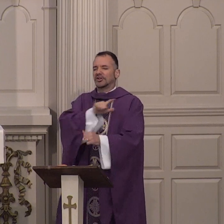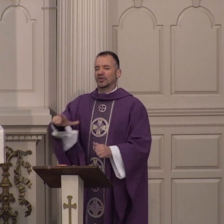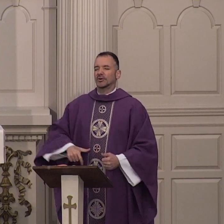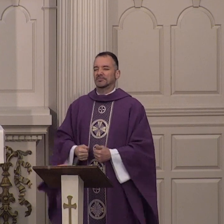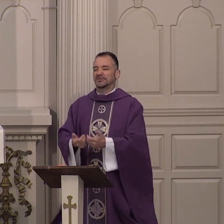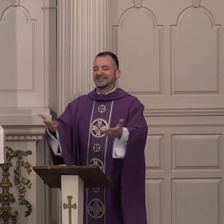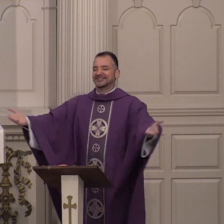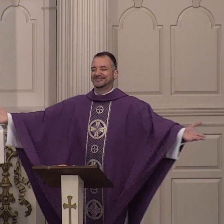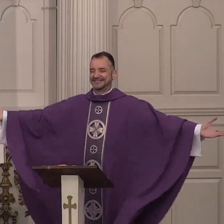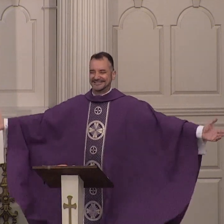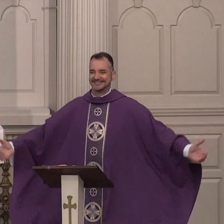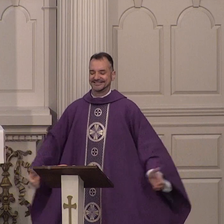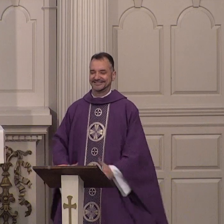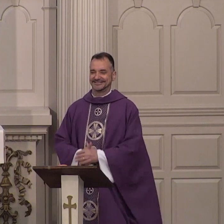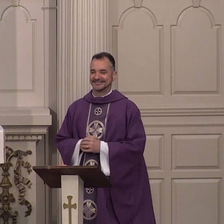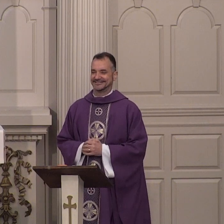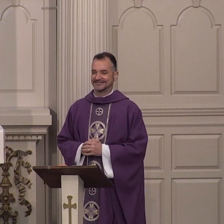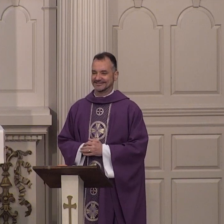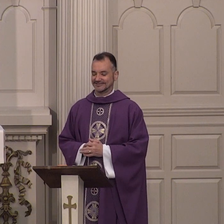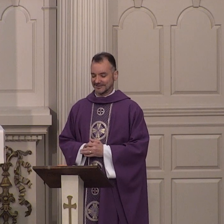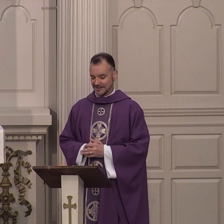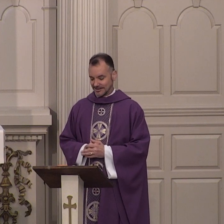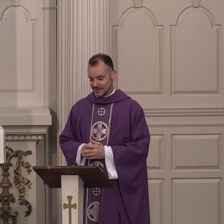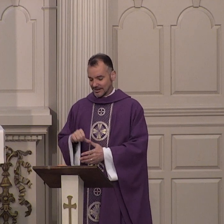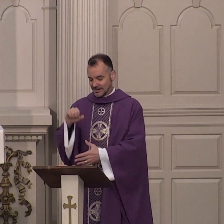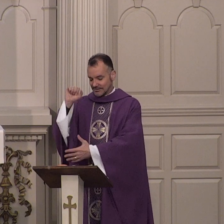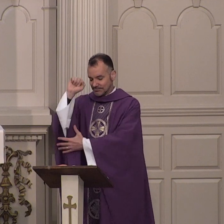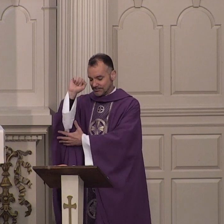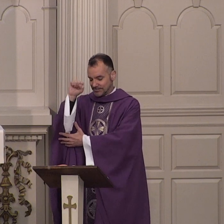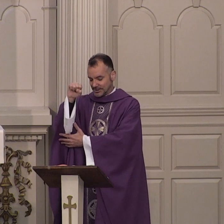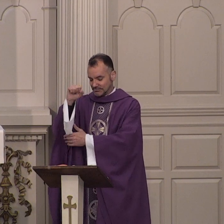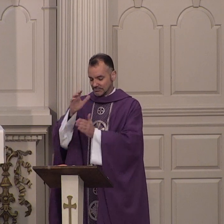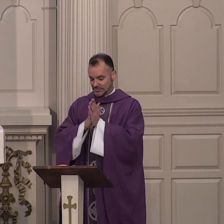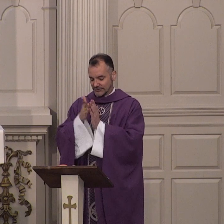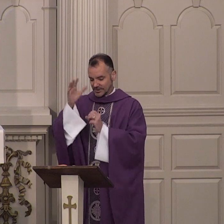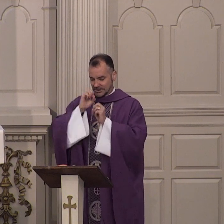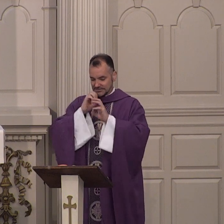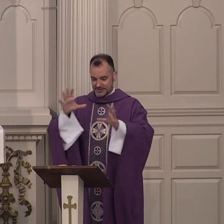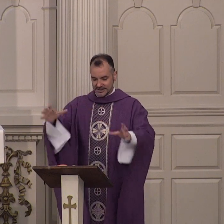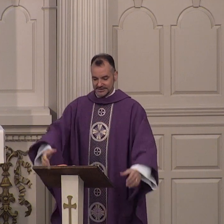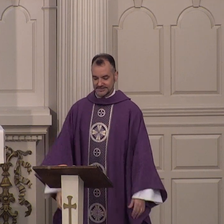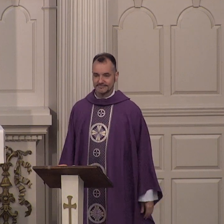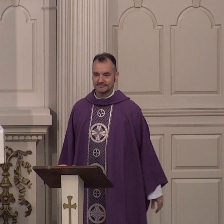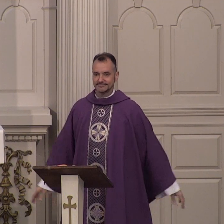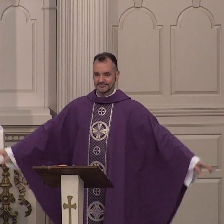The Lord be with you. With your spirit. Bow down for the blessing.